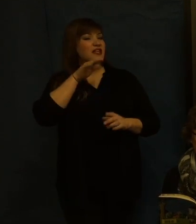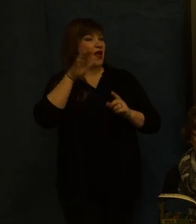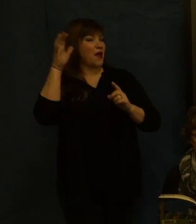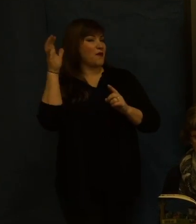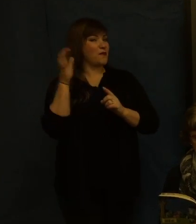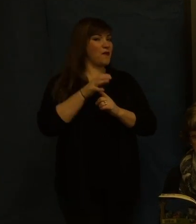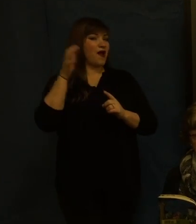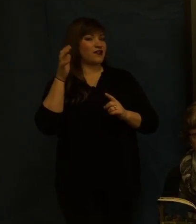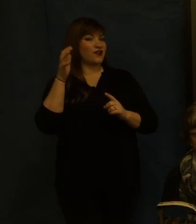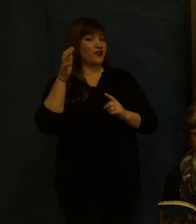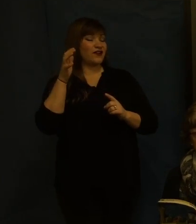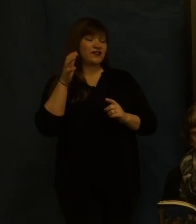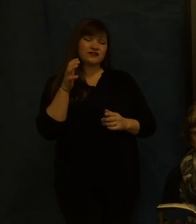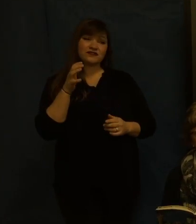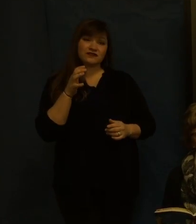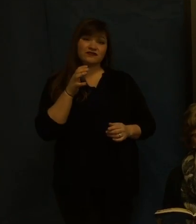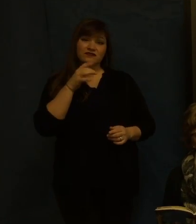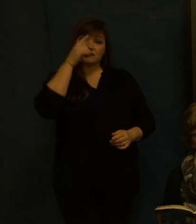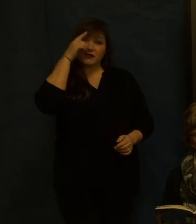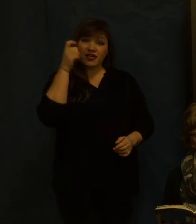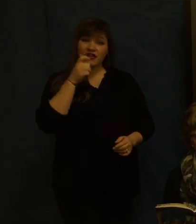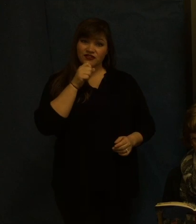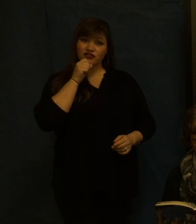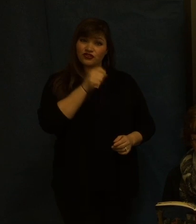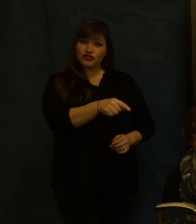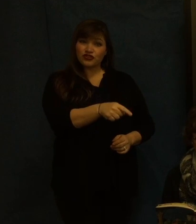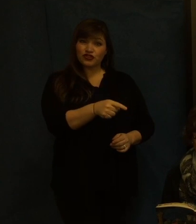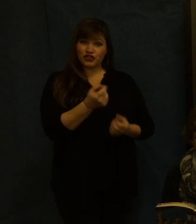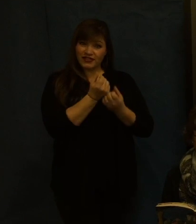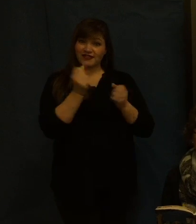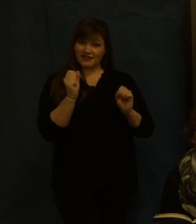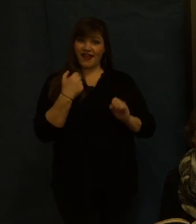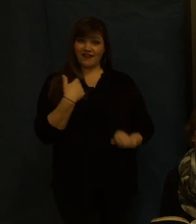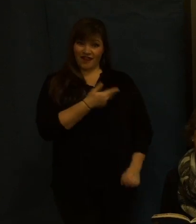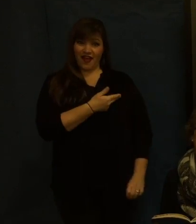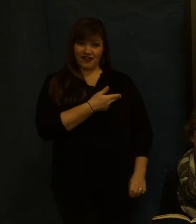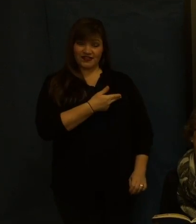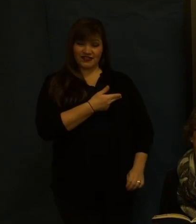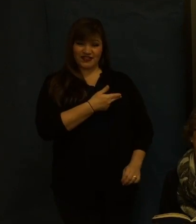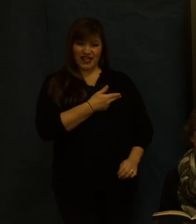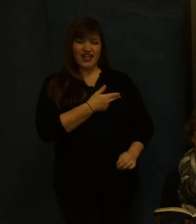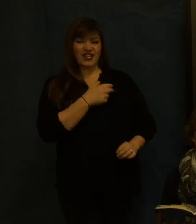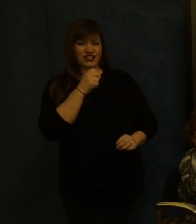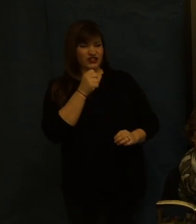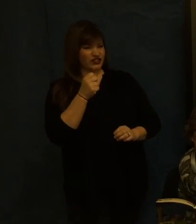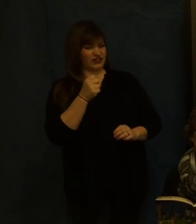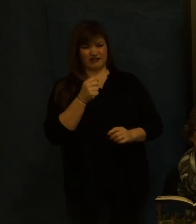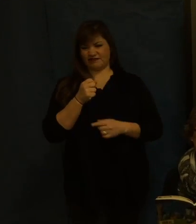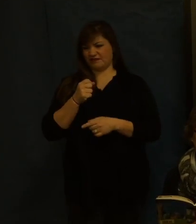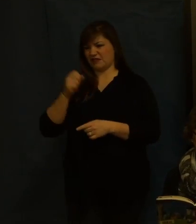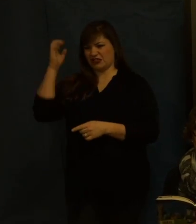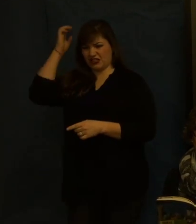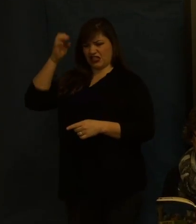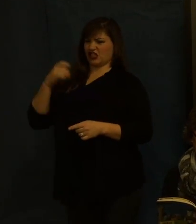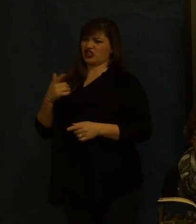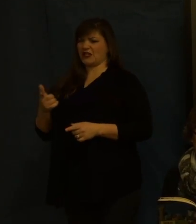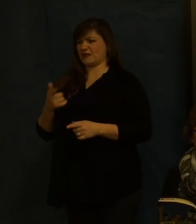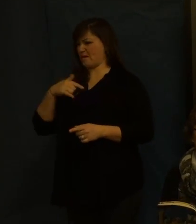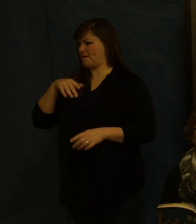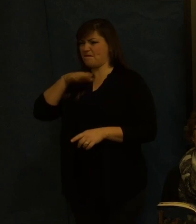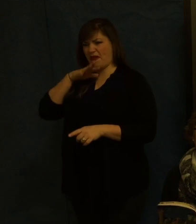all, she did save us. She's a hero. She's a pig, said Eugenia.